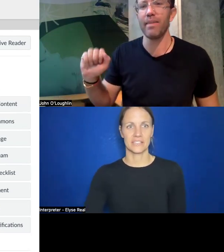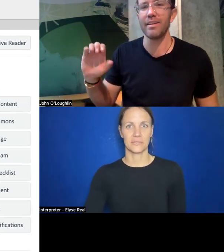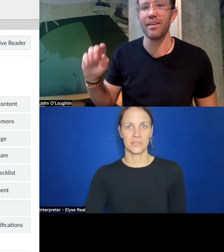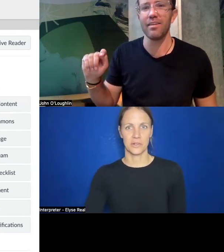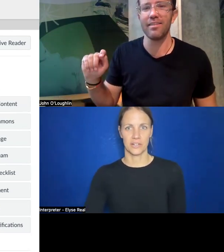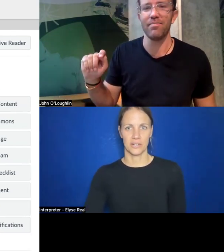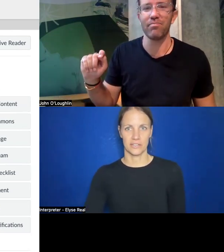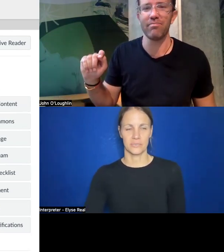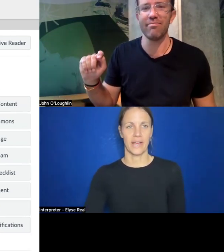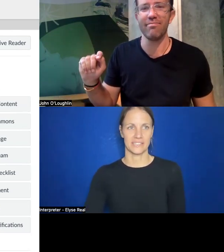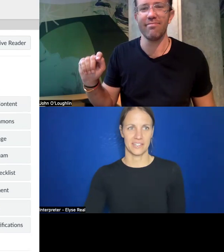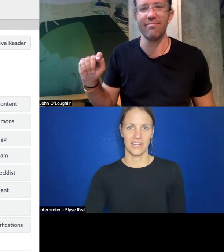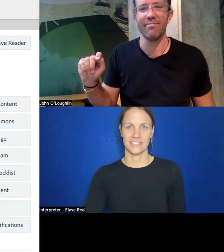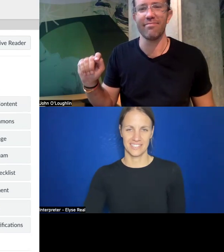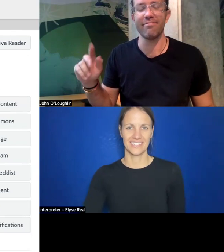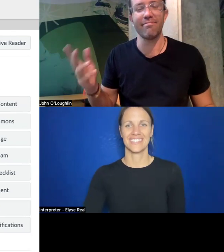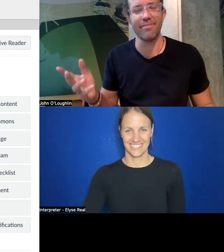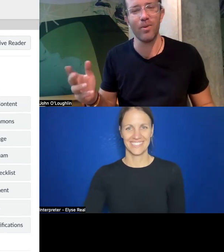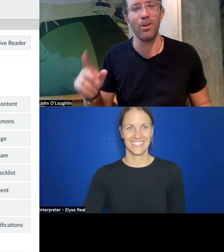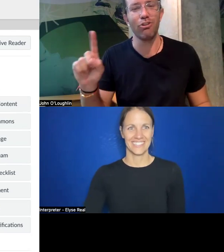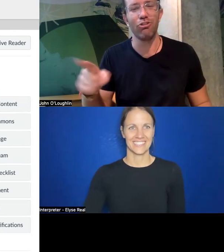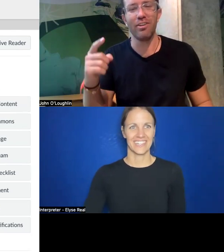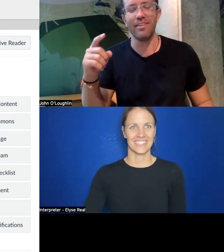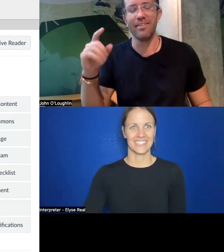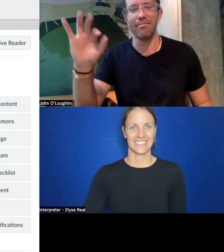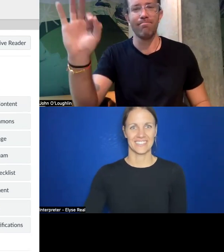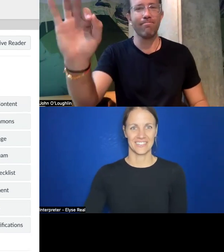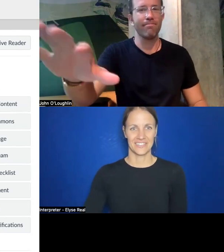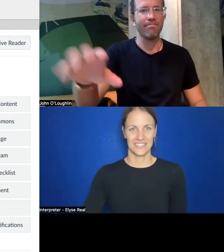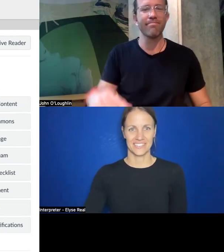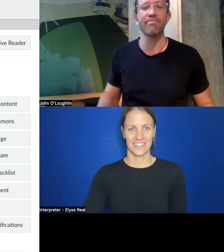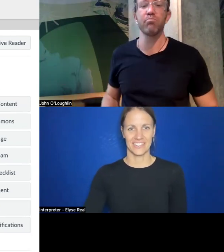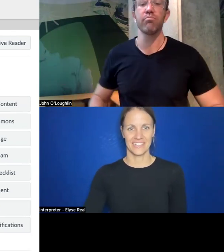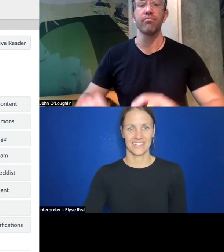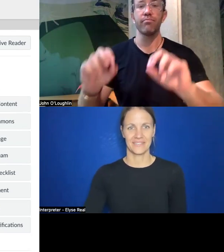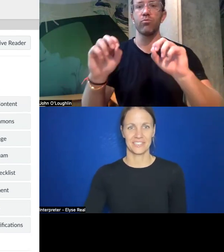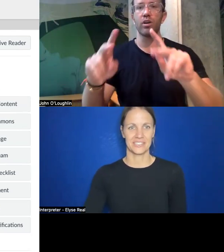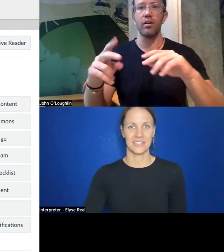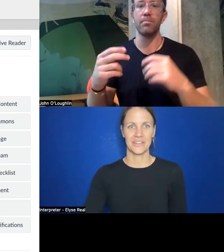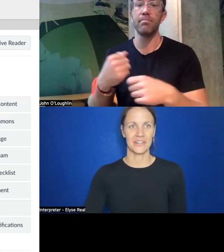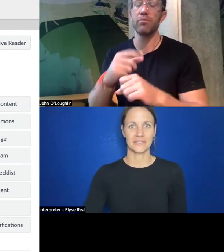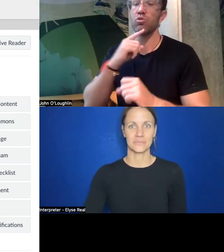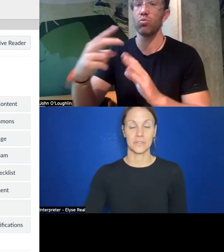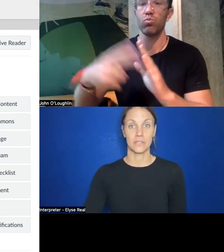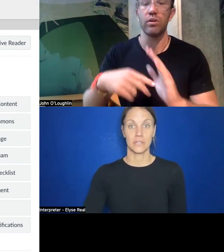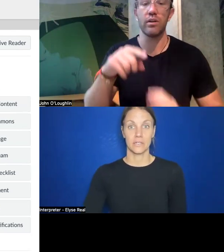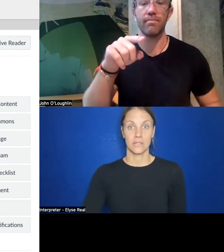really, it's Grossmont College mascot. So that's who the Griffins are, just so you know.